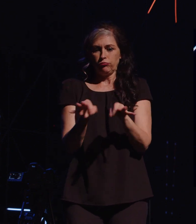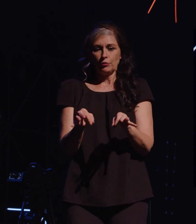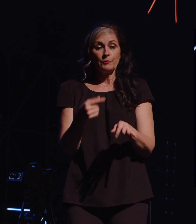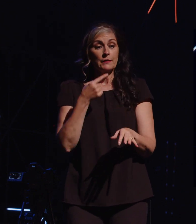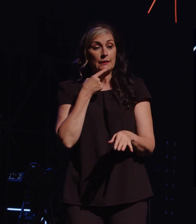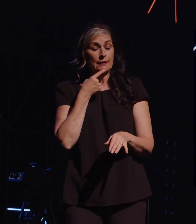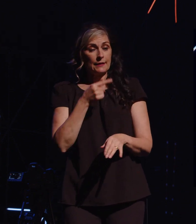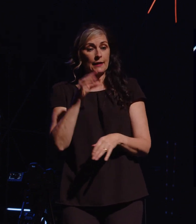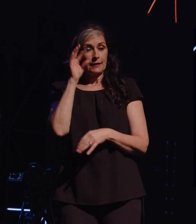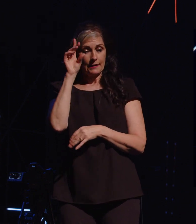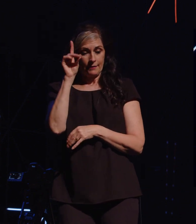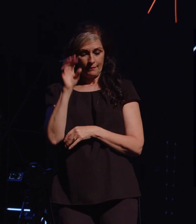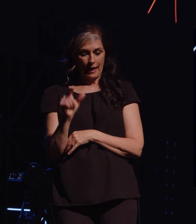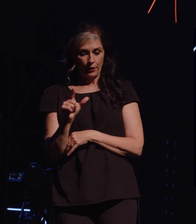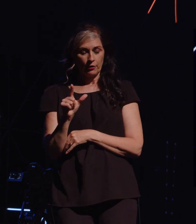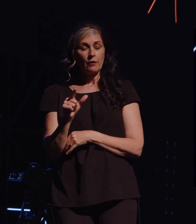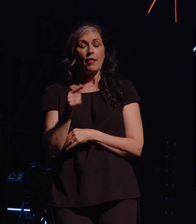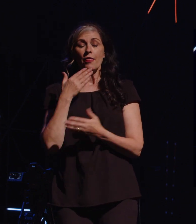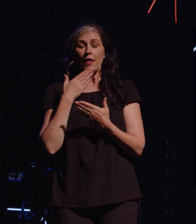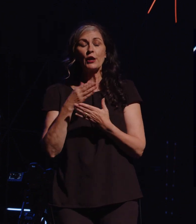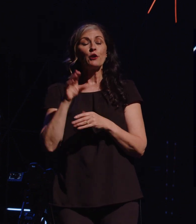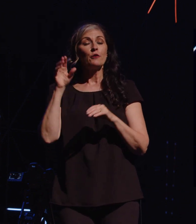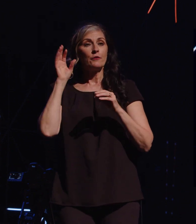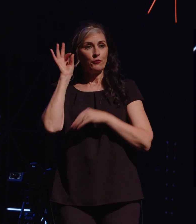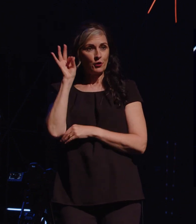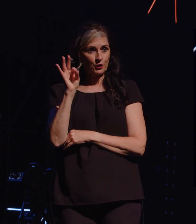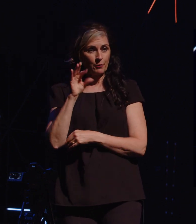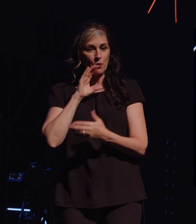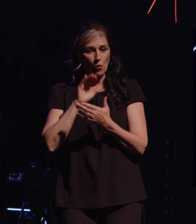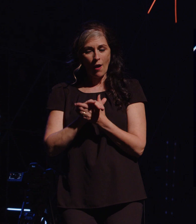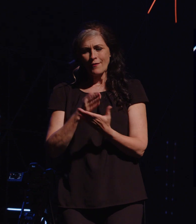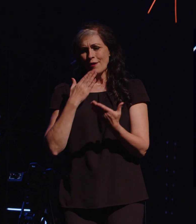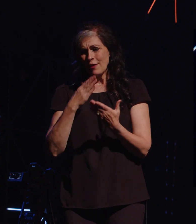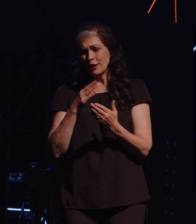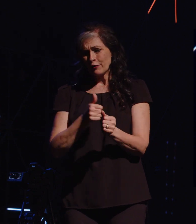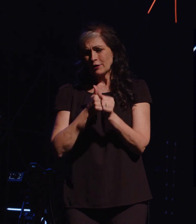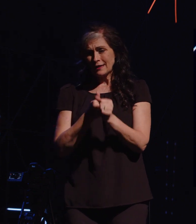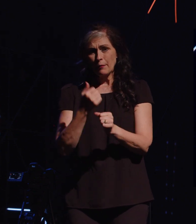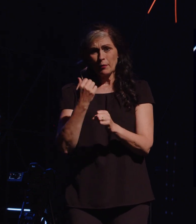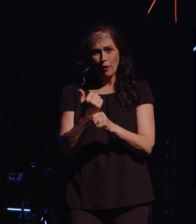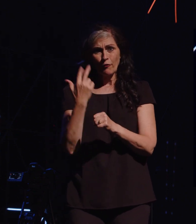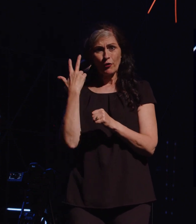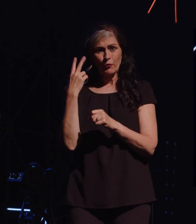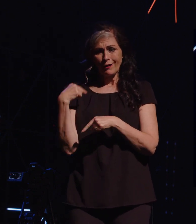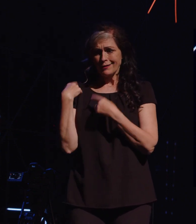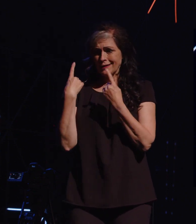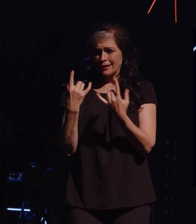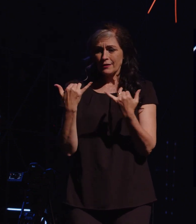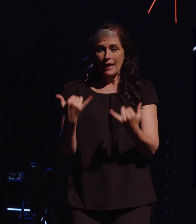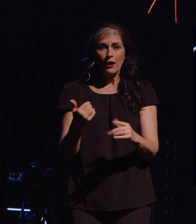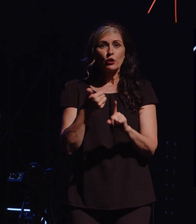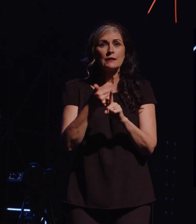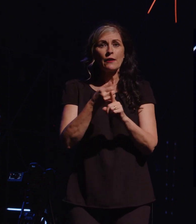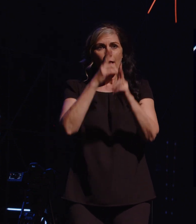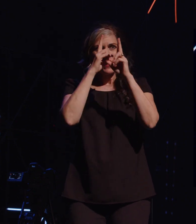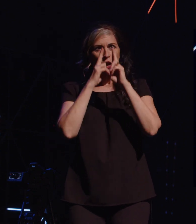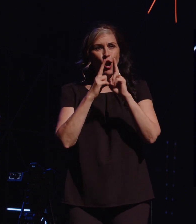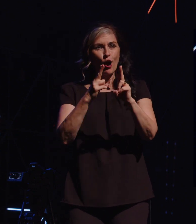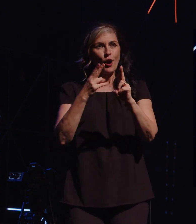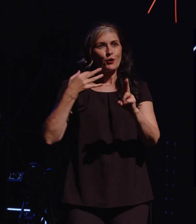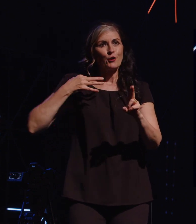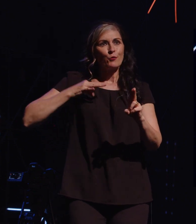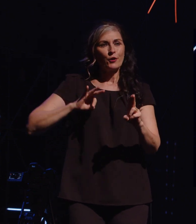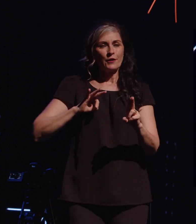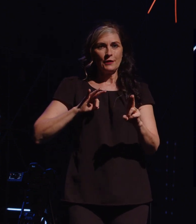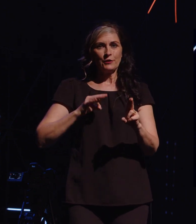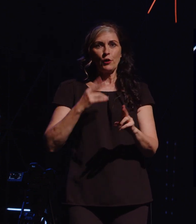the sermon. Here's all the things that God's been teaching me. Natalie, thanks for discipling me these last 3 years. And now she had the honor and the privilege, get this,